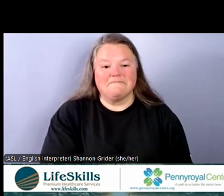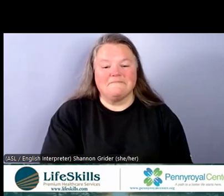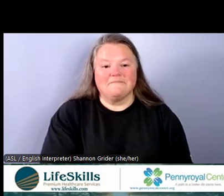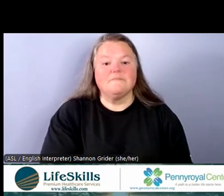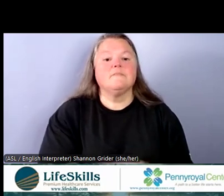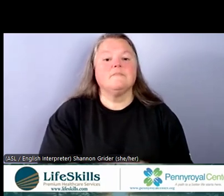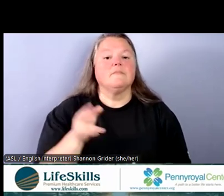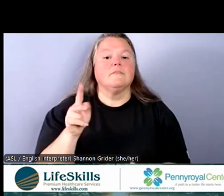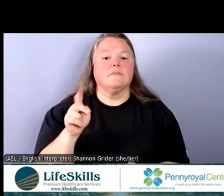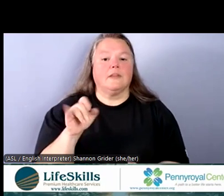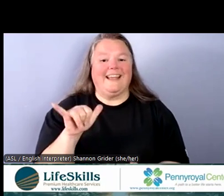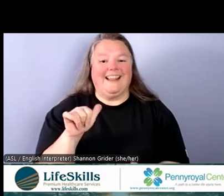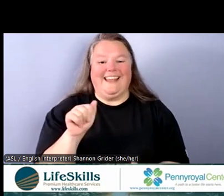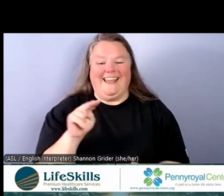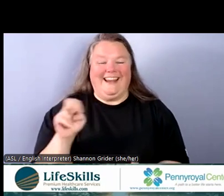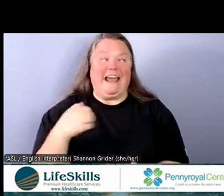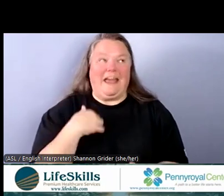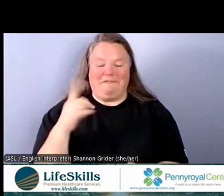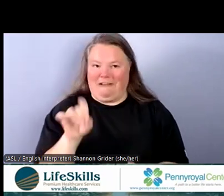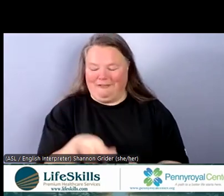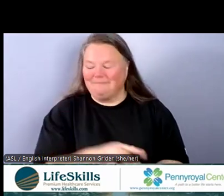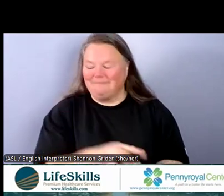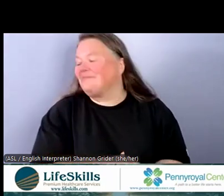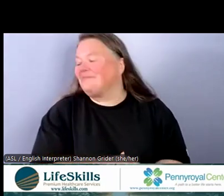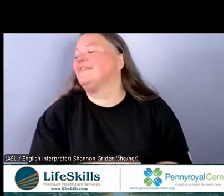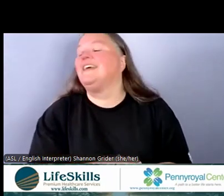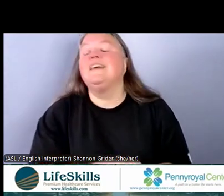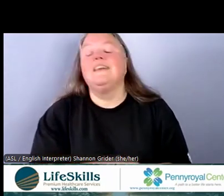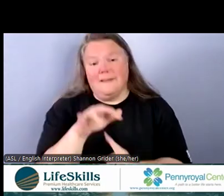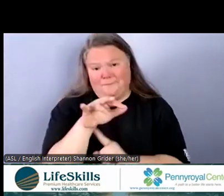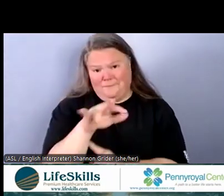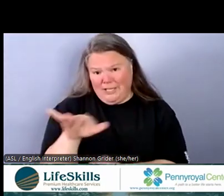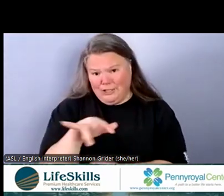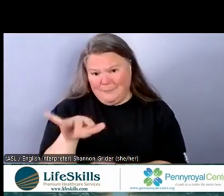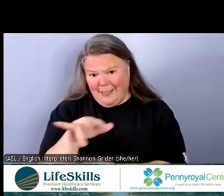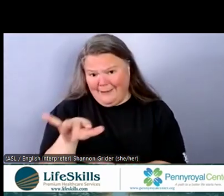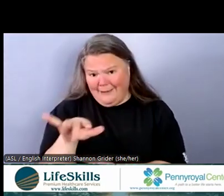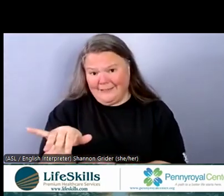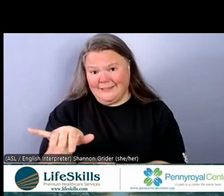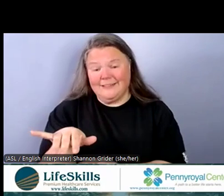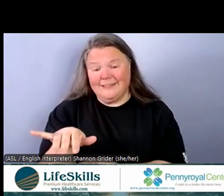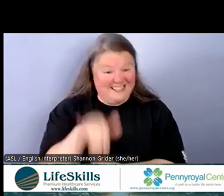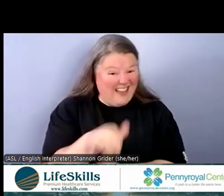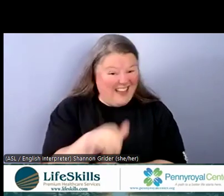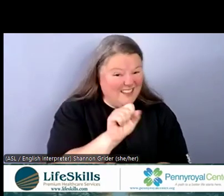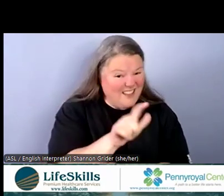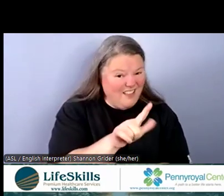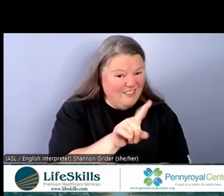I have another. Is finger spelling considered